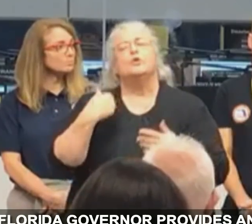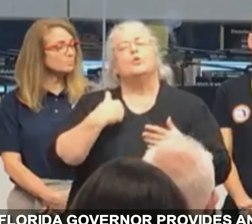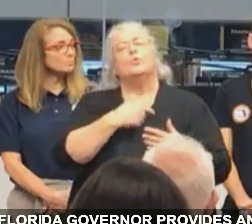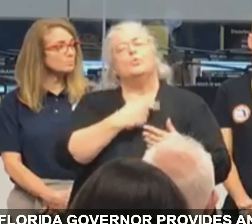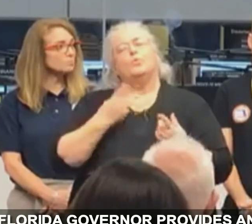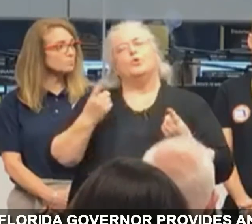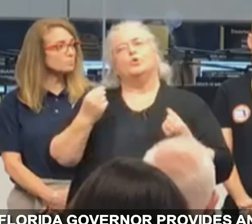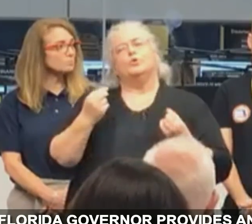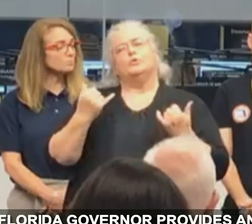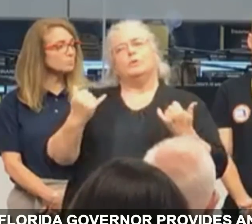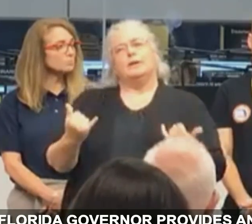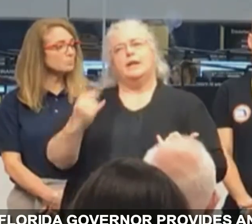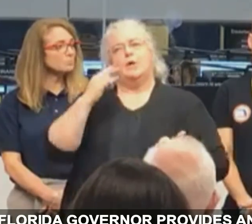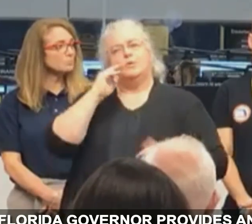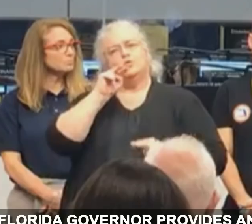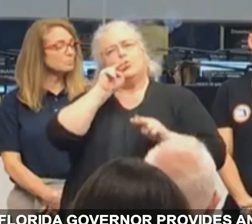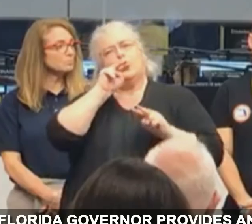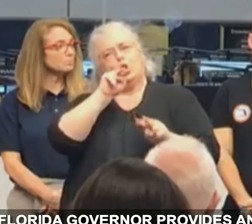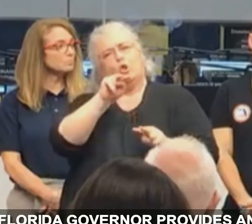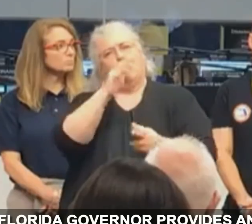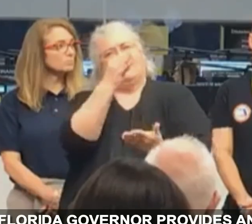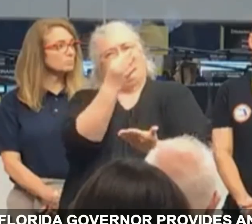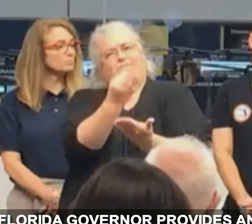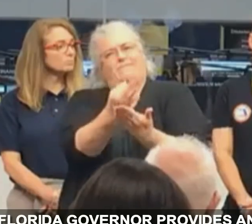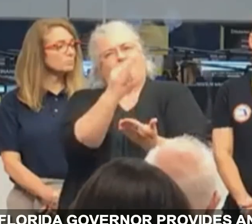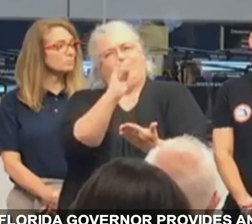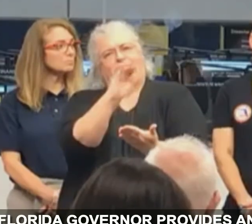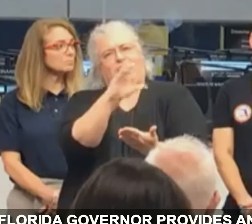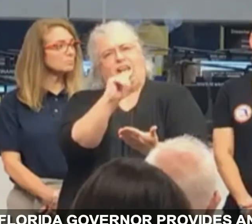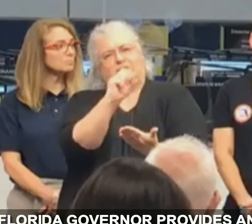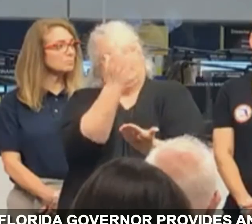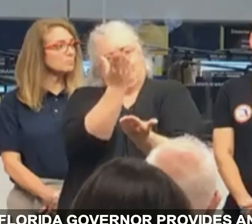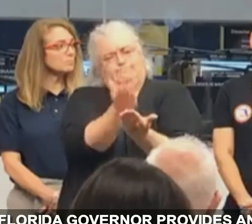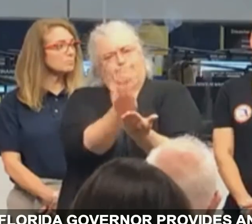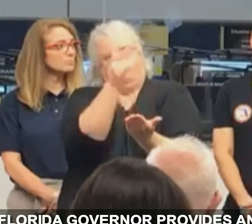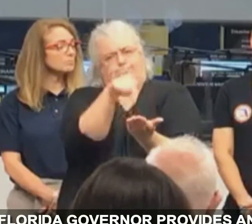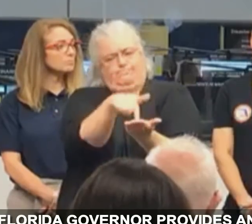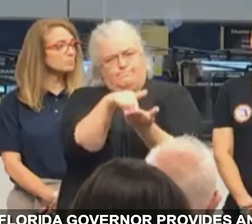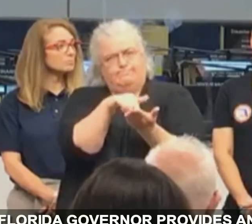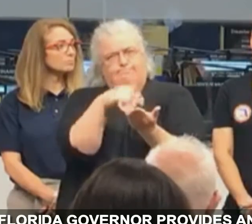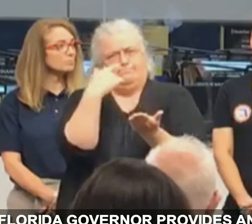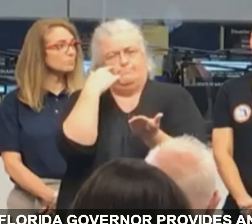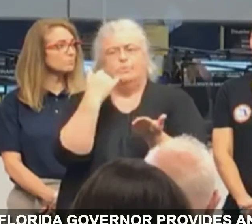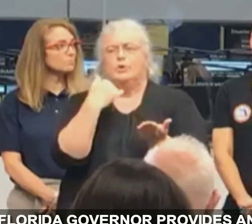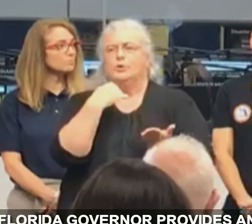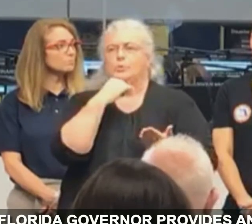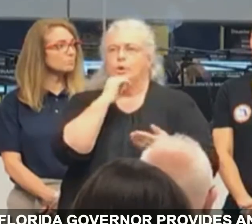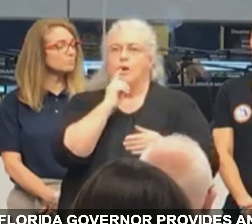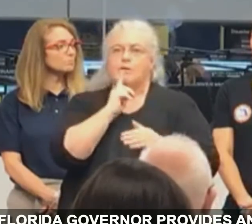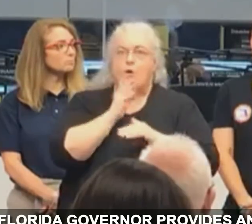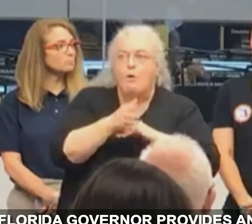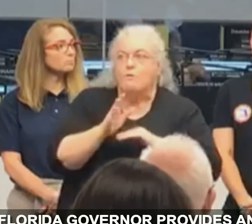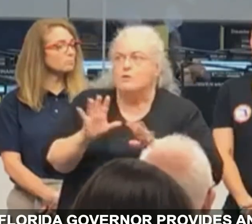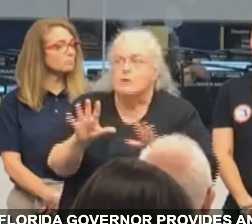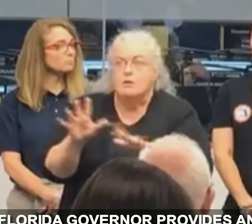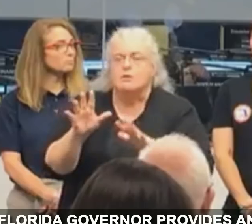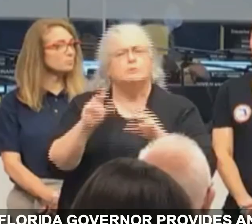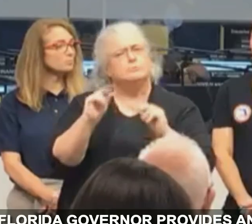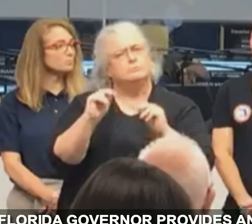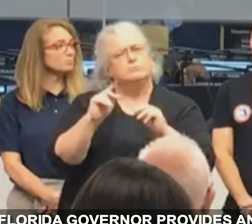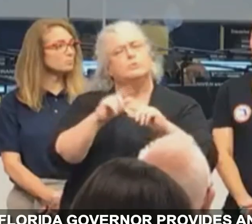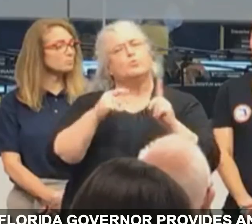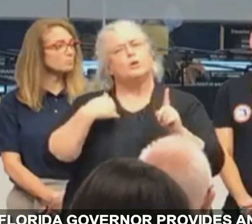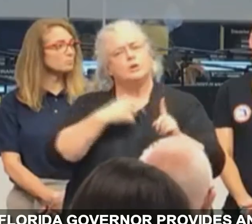very factual, be very direct with people. We haven't tried to overreact, but we've also tried